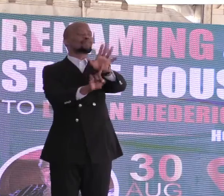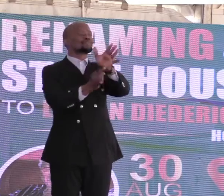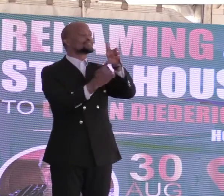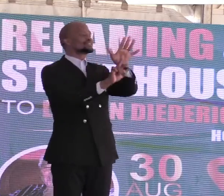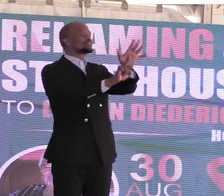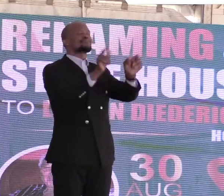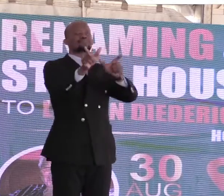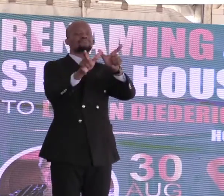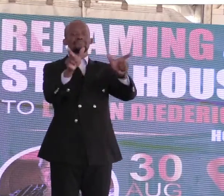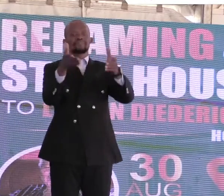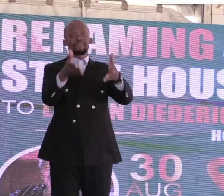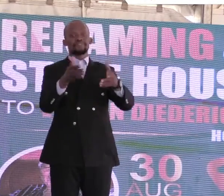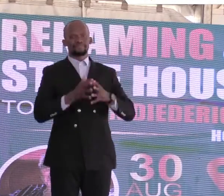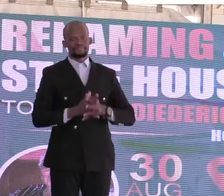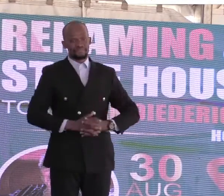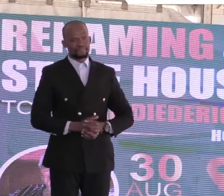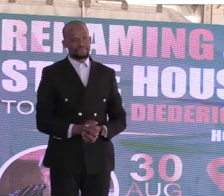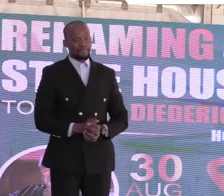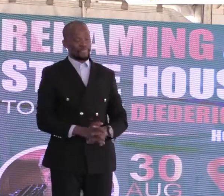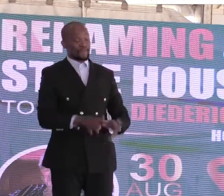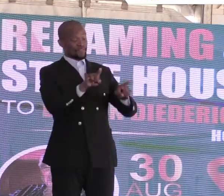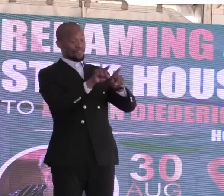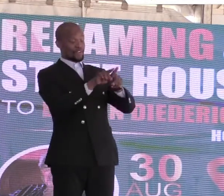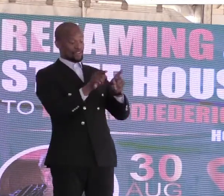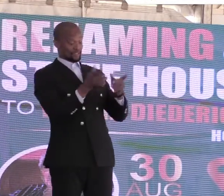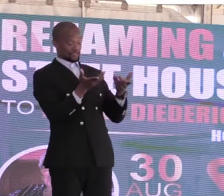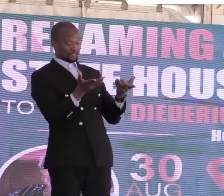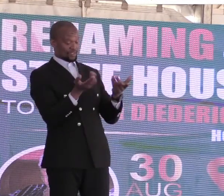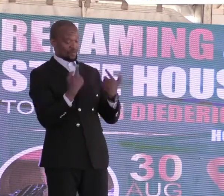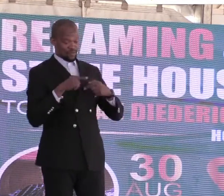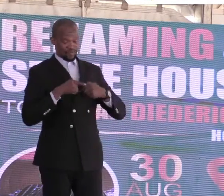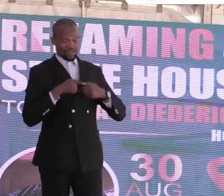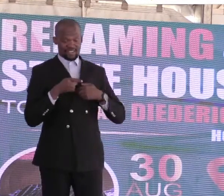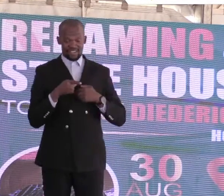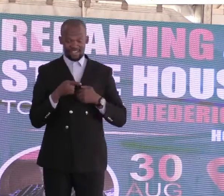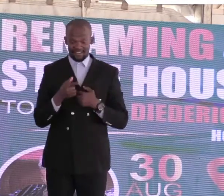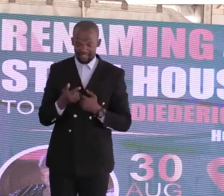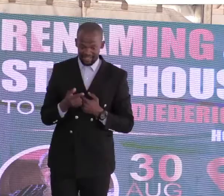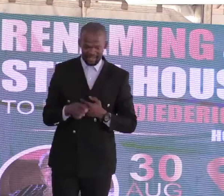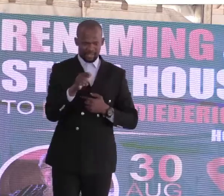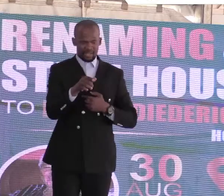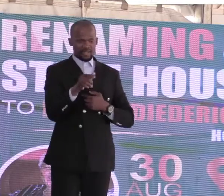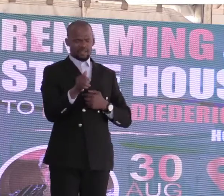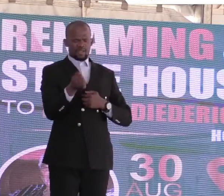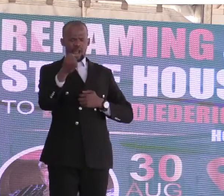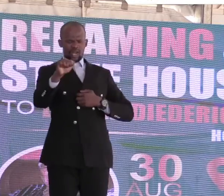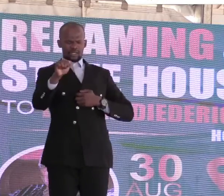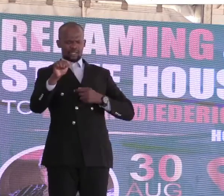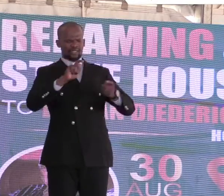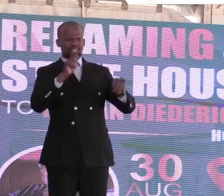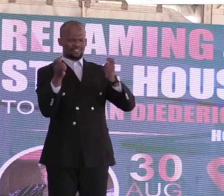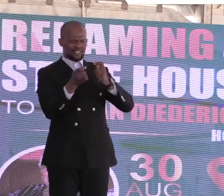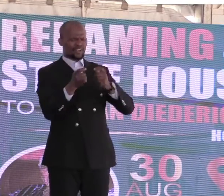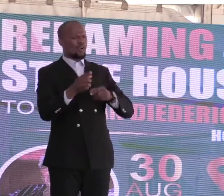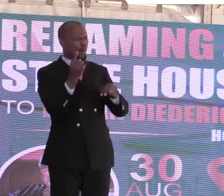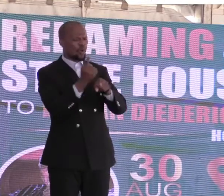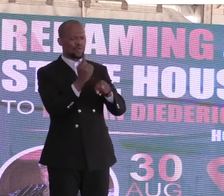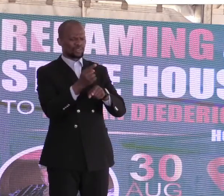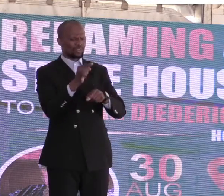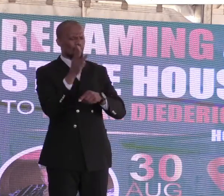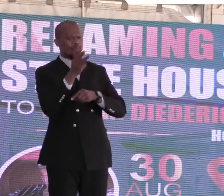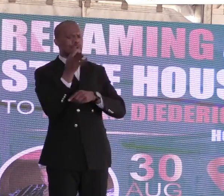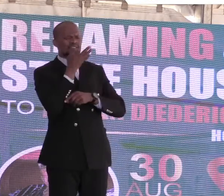bakuthi. As we have come to know, anti-transformation agents will always find black